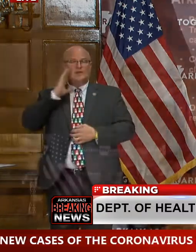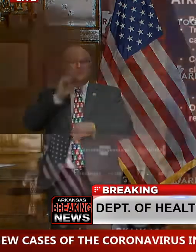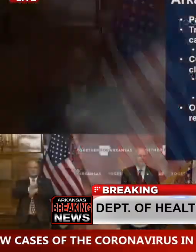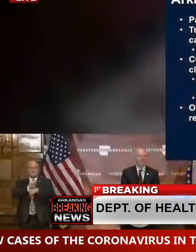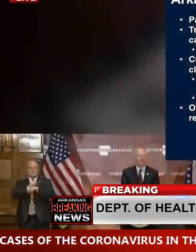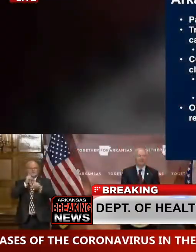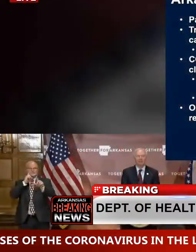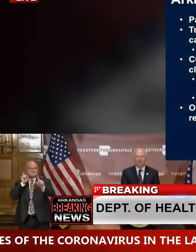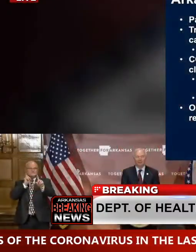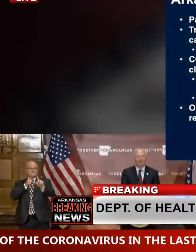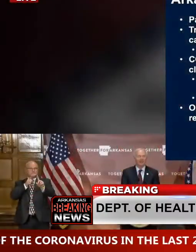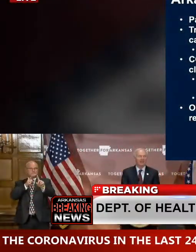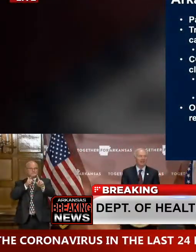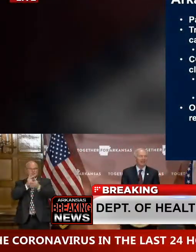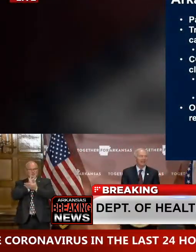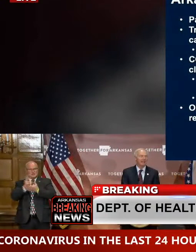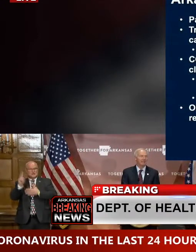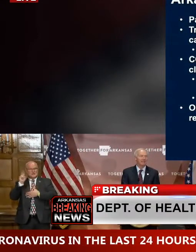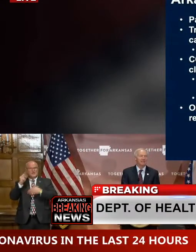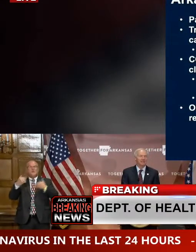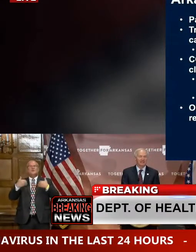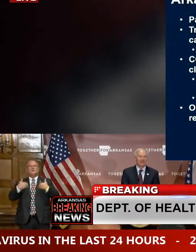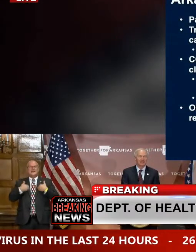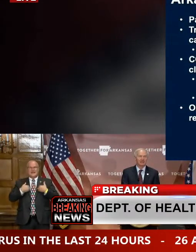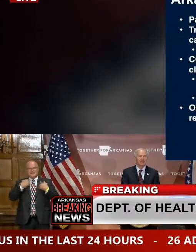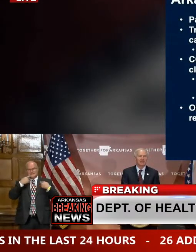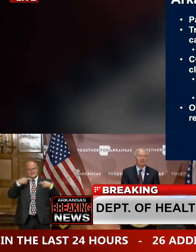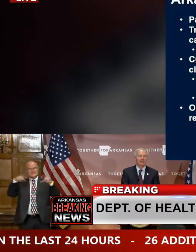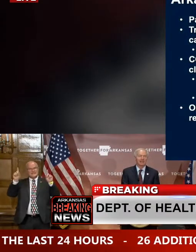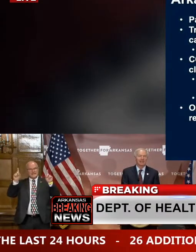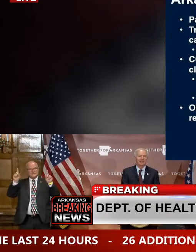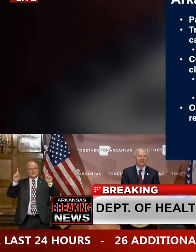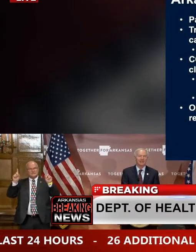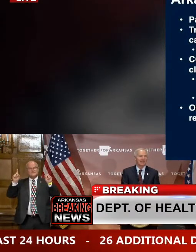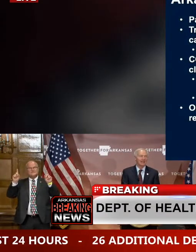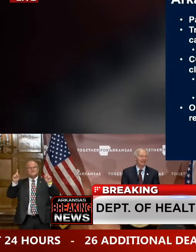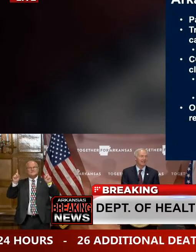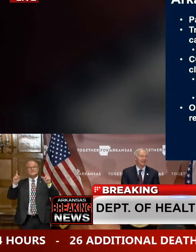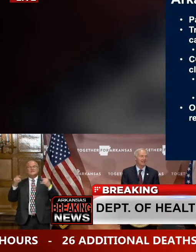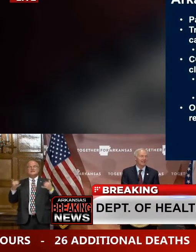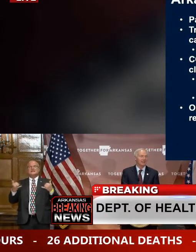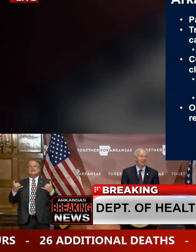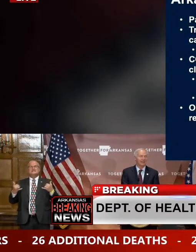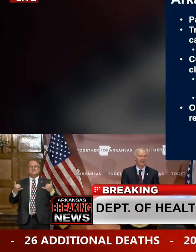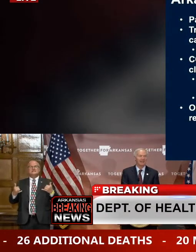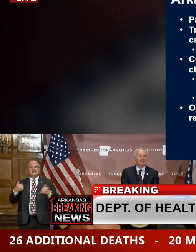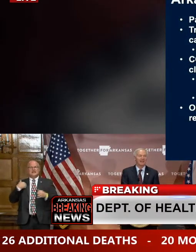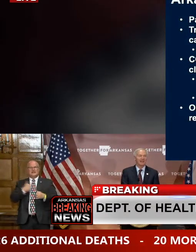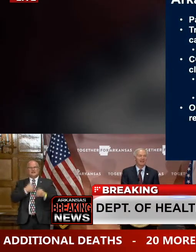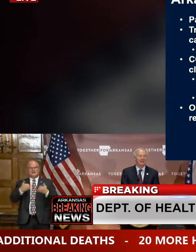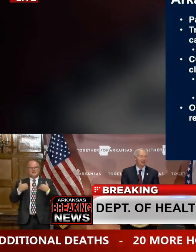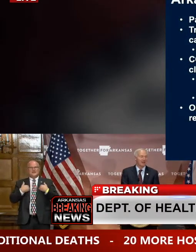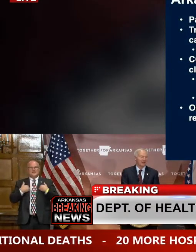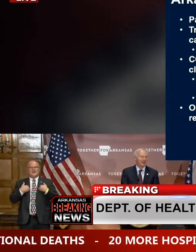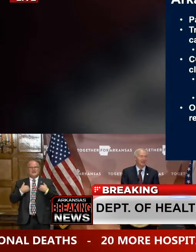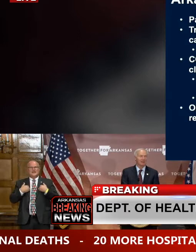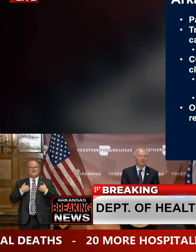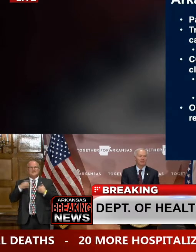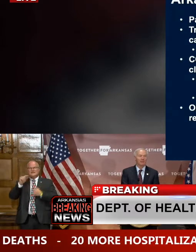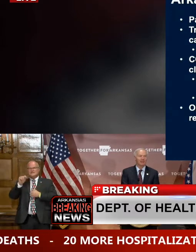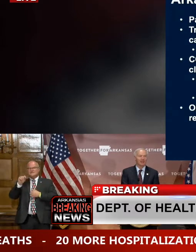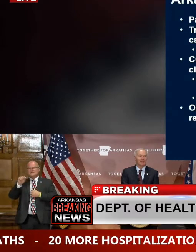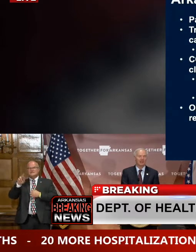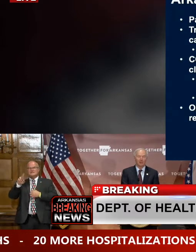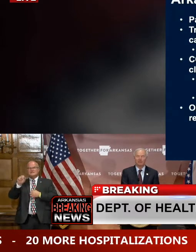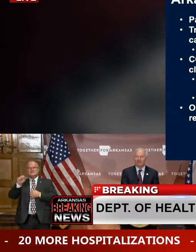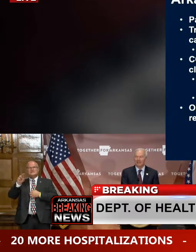work toward 2 weeks ago, we have been successful. And today we have our TraumaCon, which